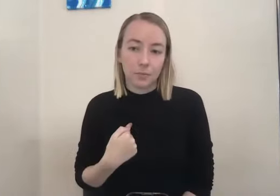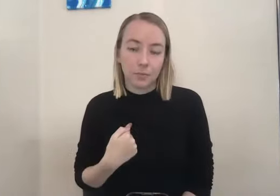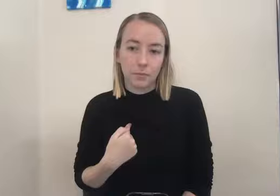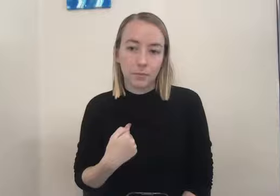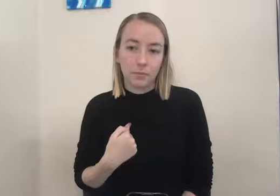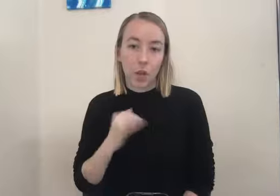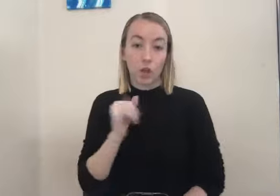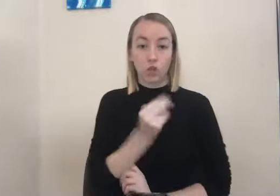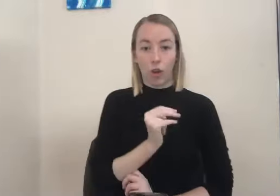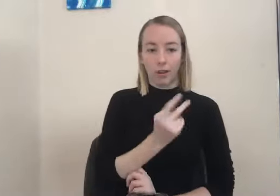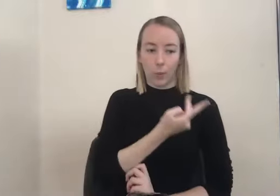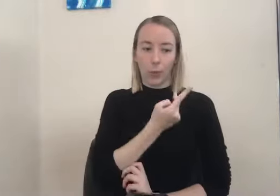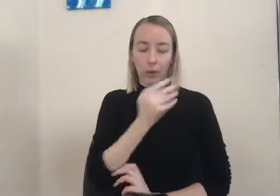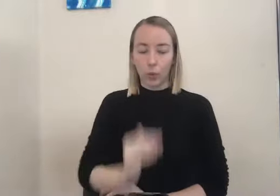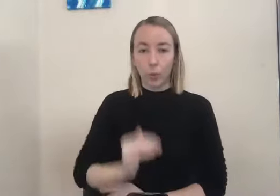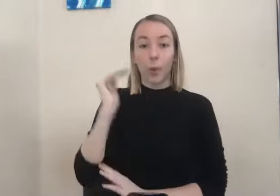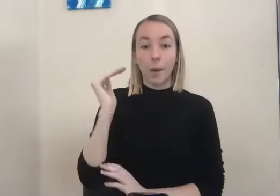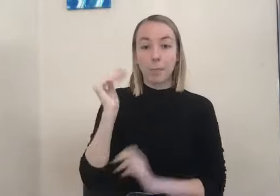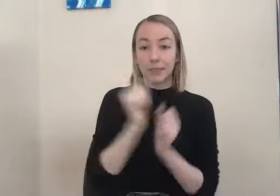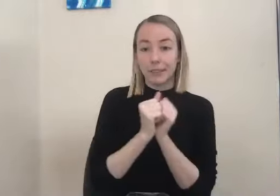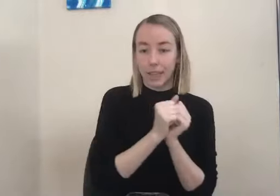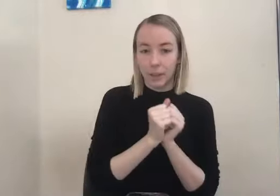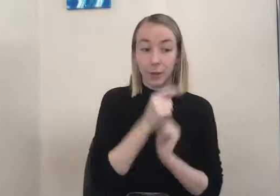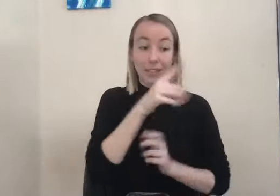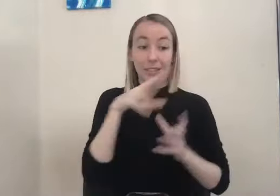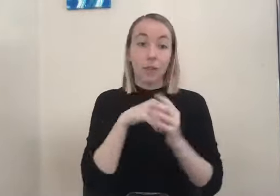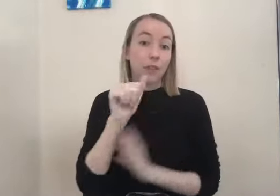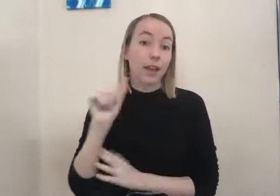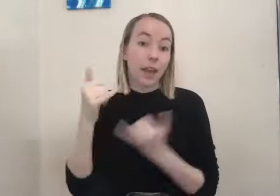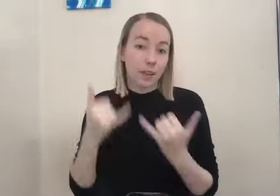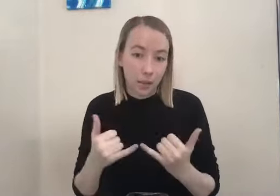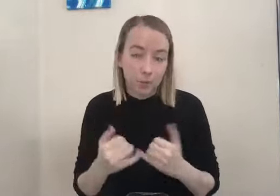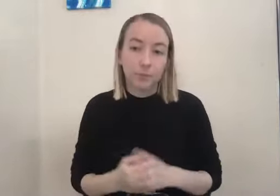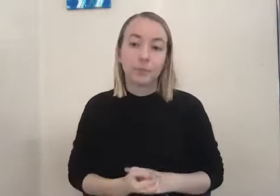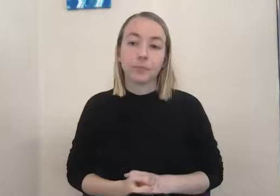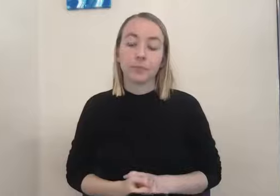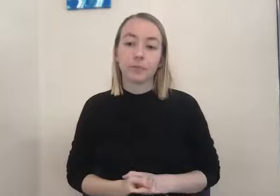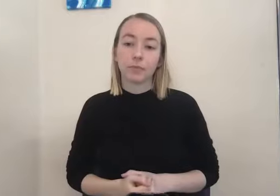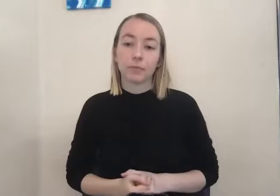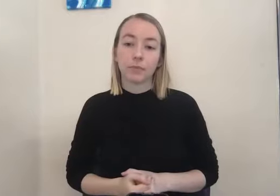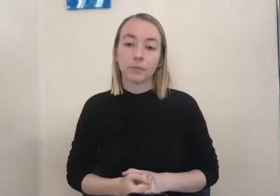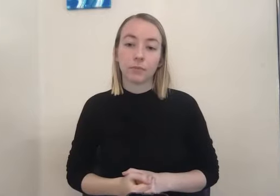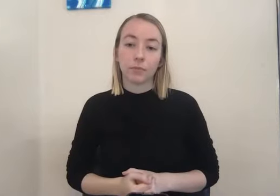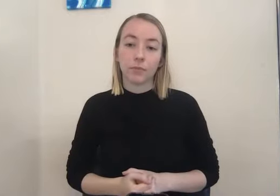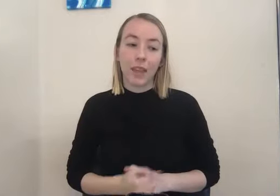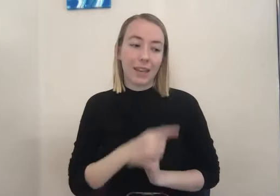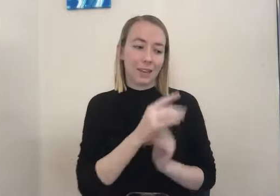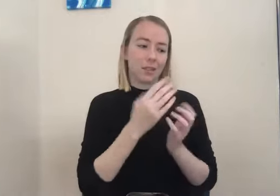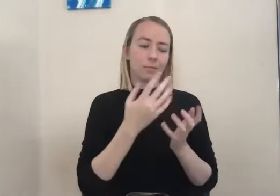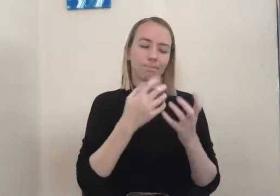serenity. I don't want to be that truly opinionated person again, because I was always